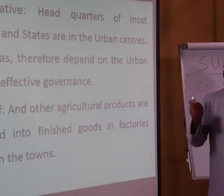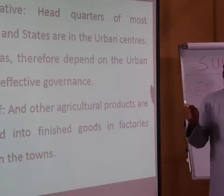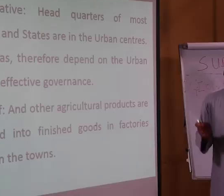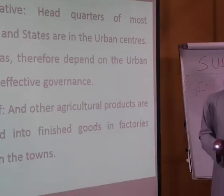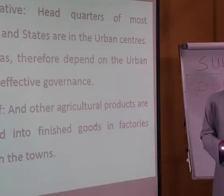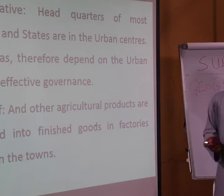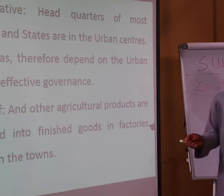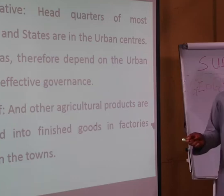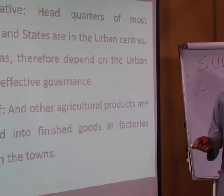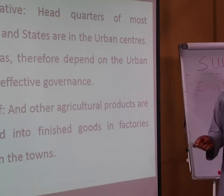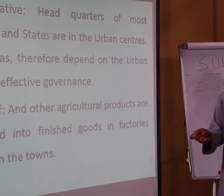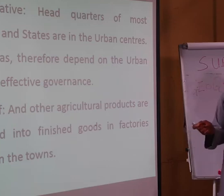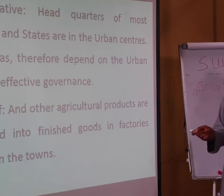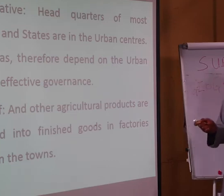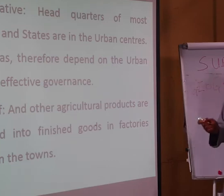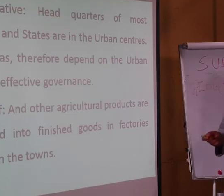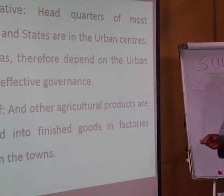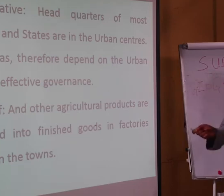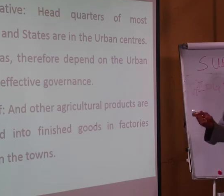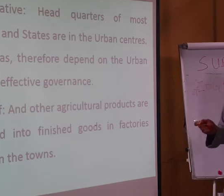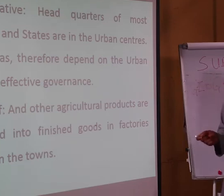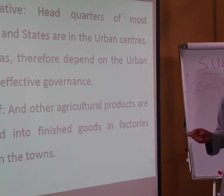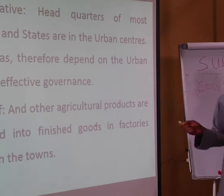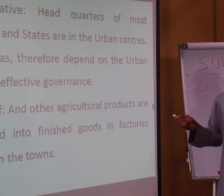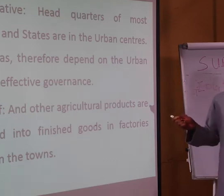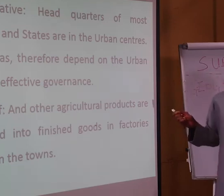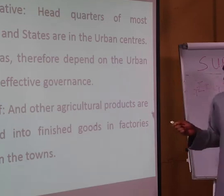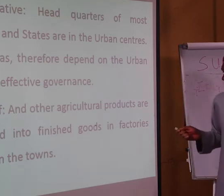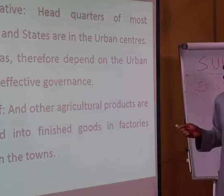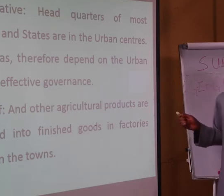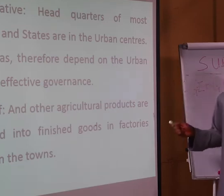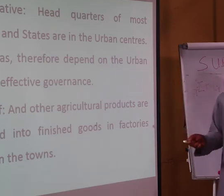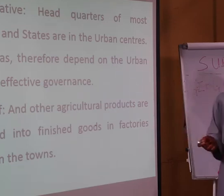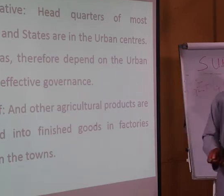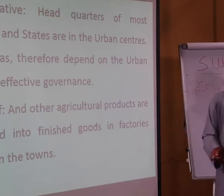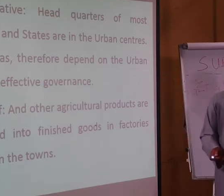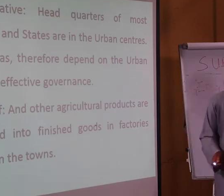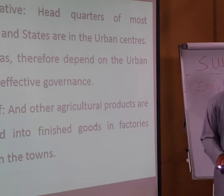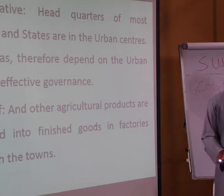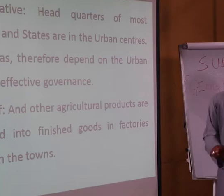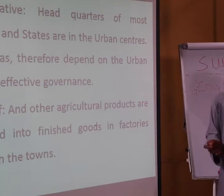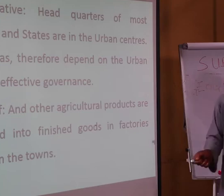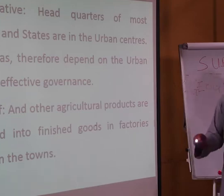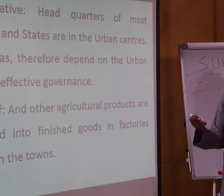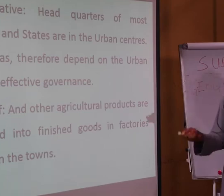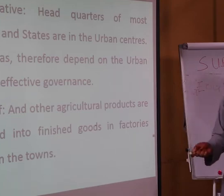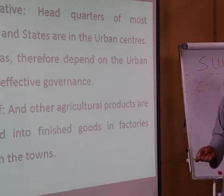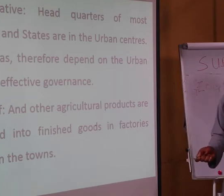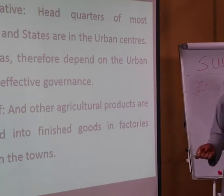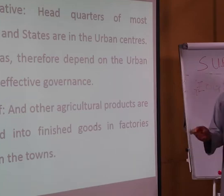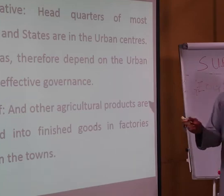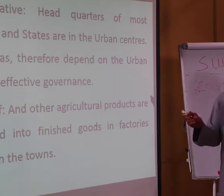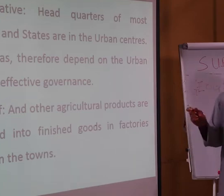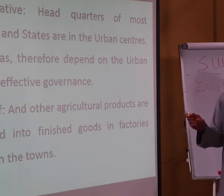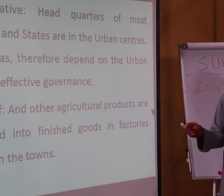4, foodstuff and other agricultural products are produced or